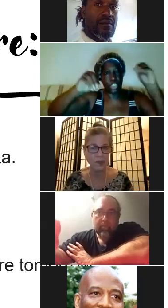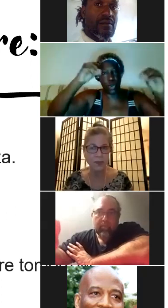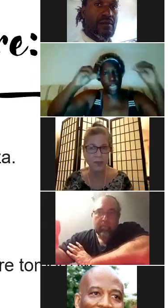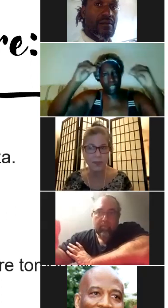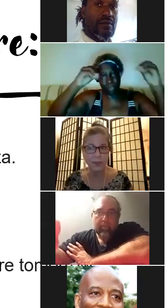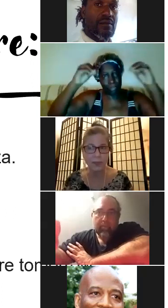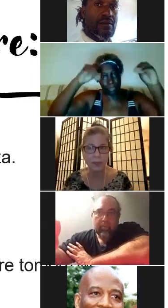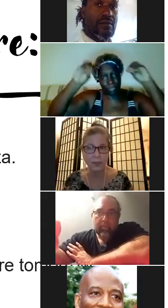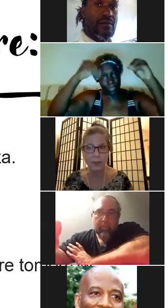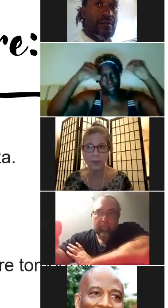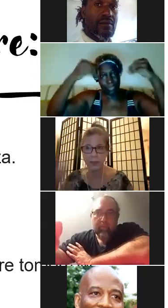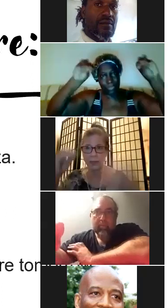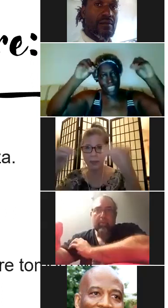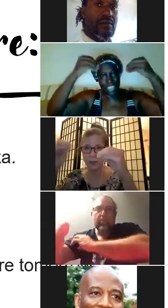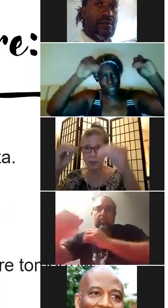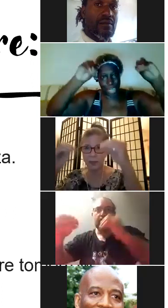Store.